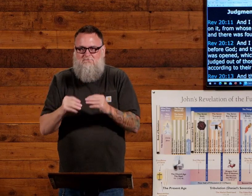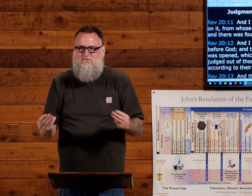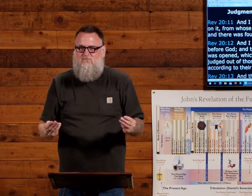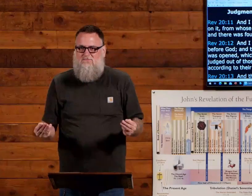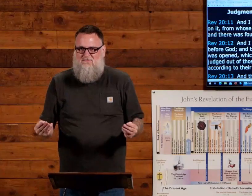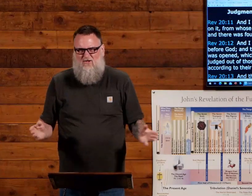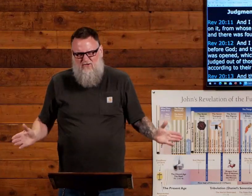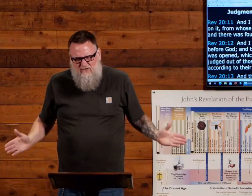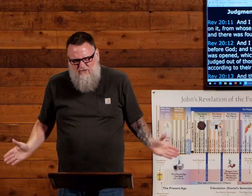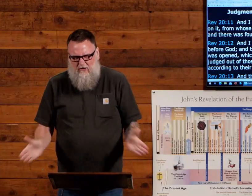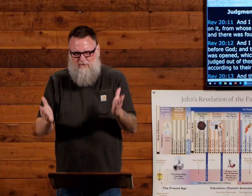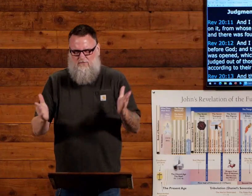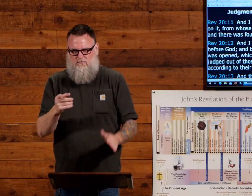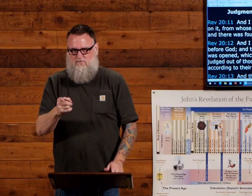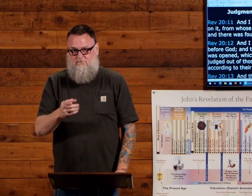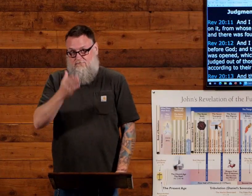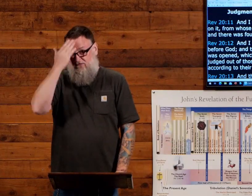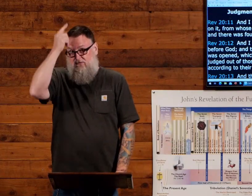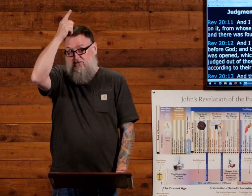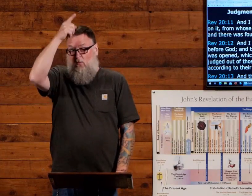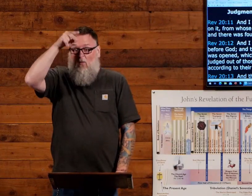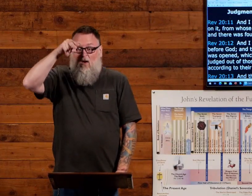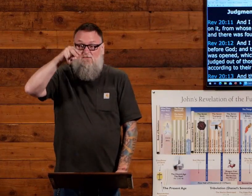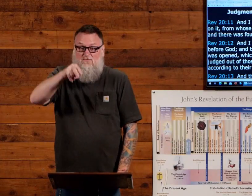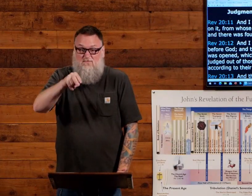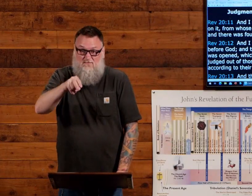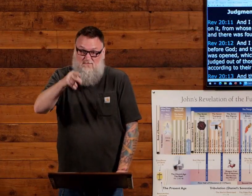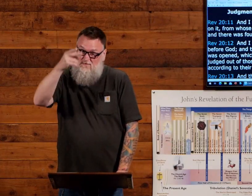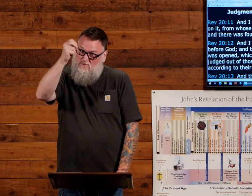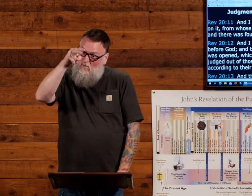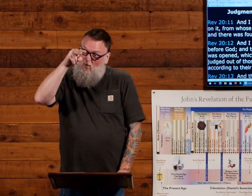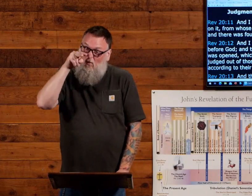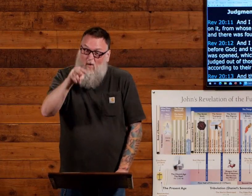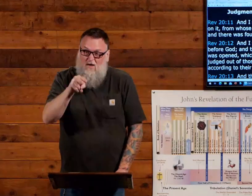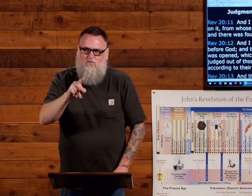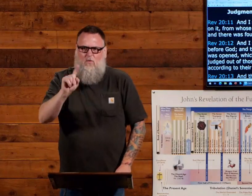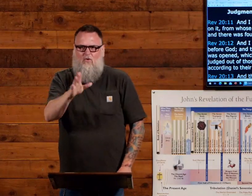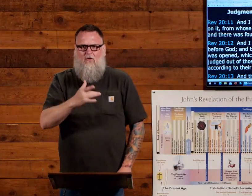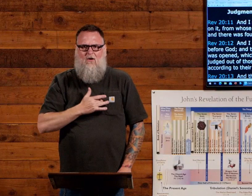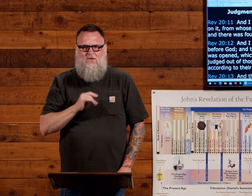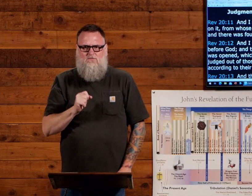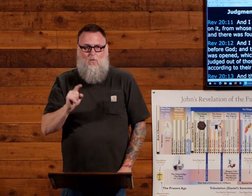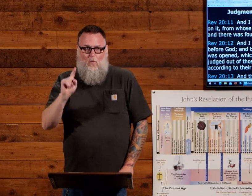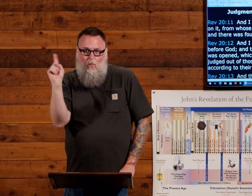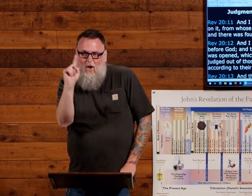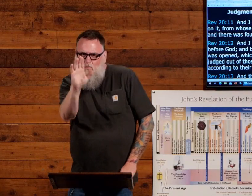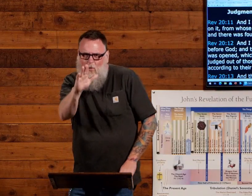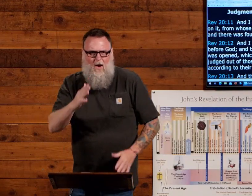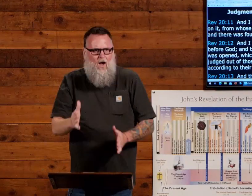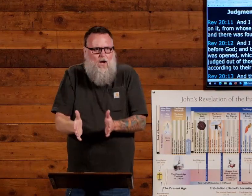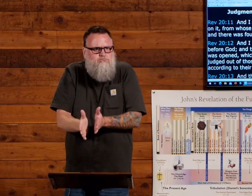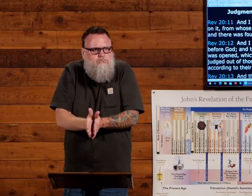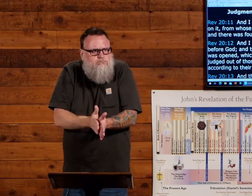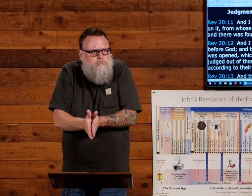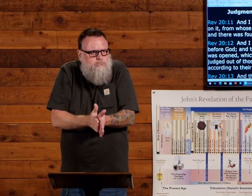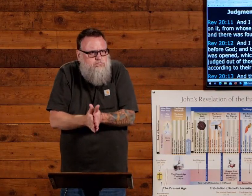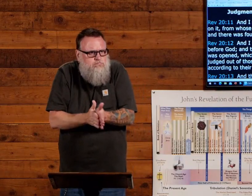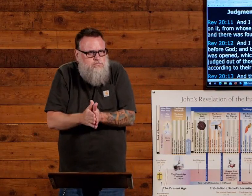active in our church, involved in our missions. Because he is watching of where your heart is, where